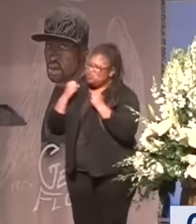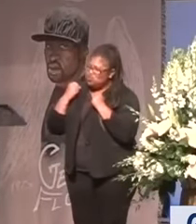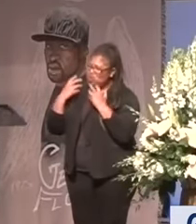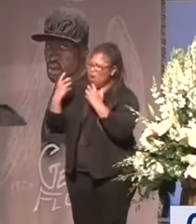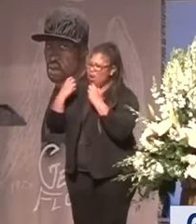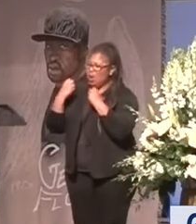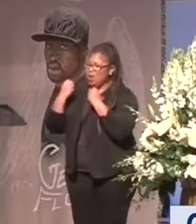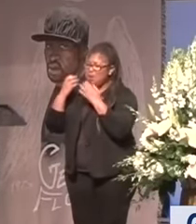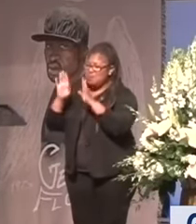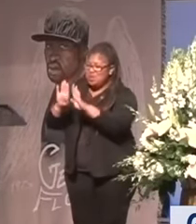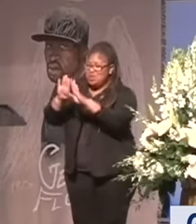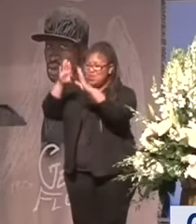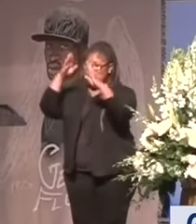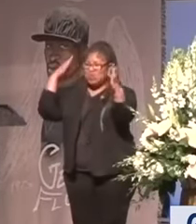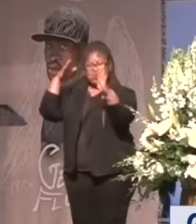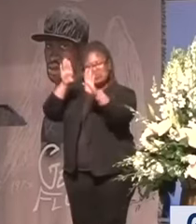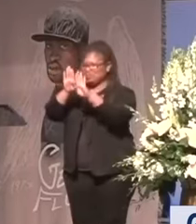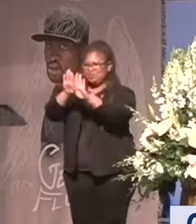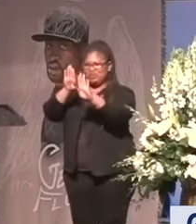open doors.